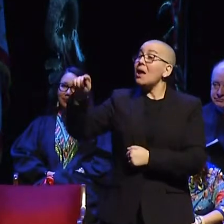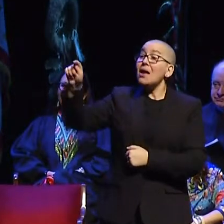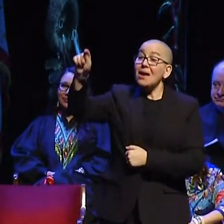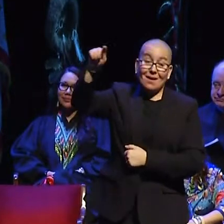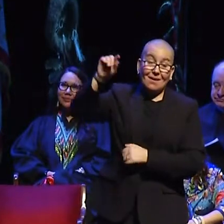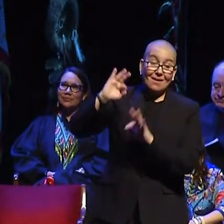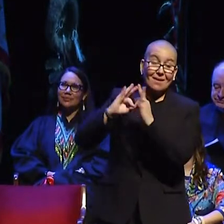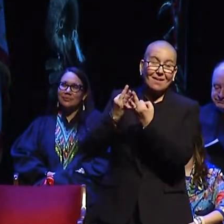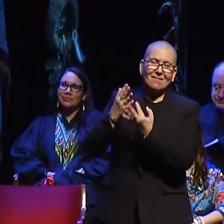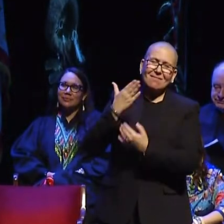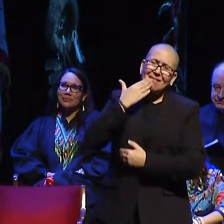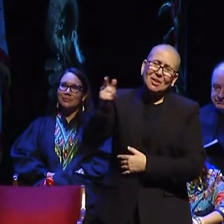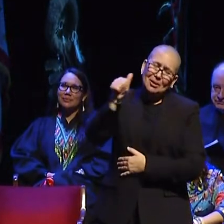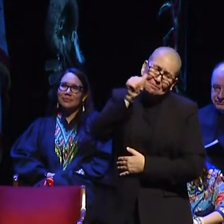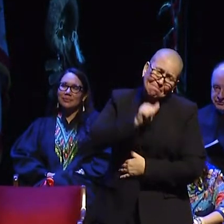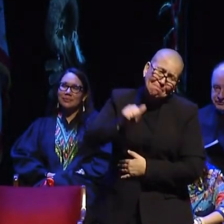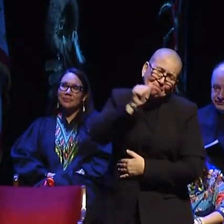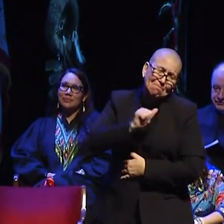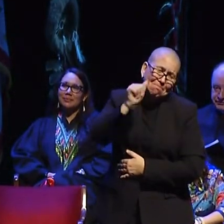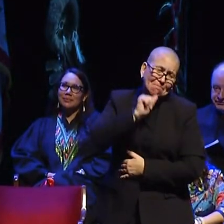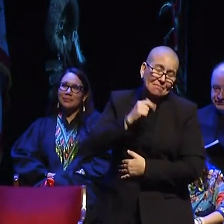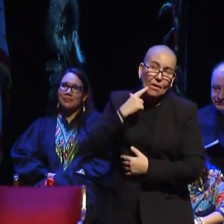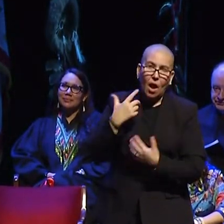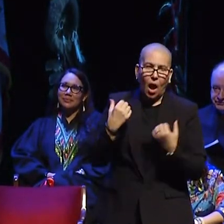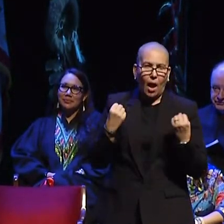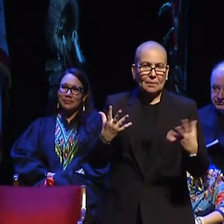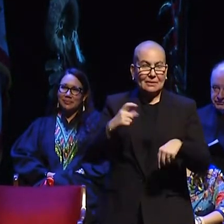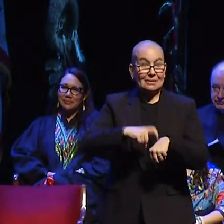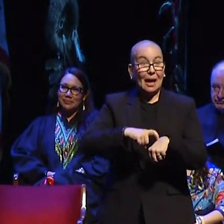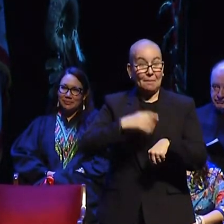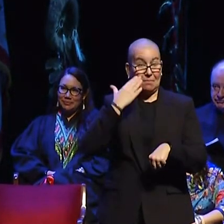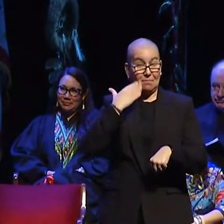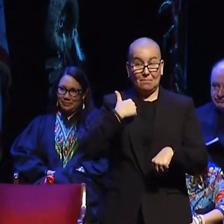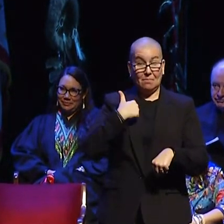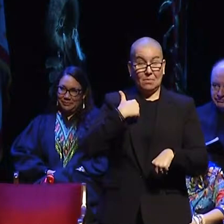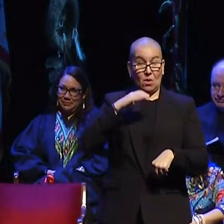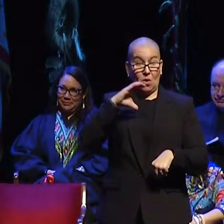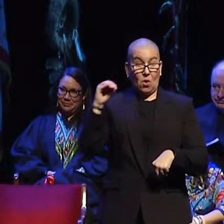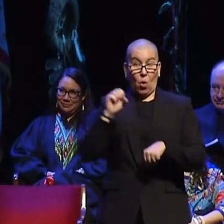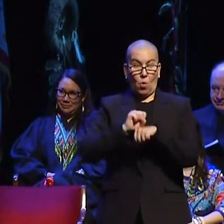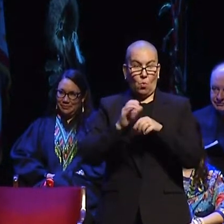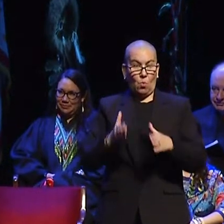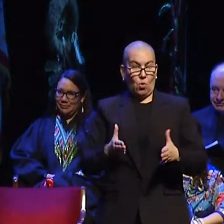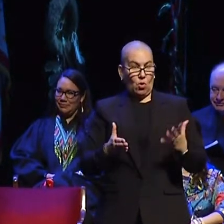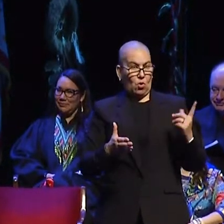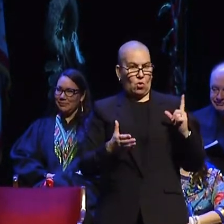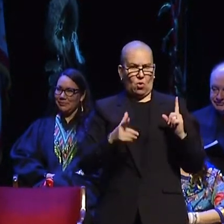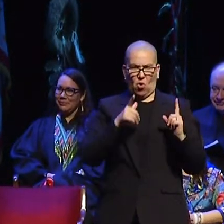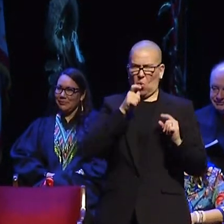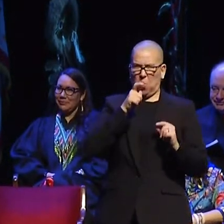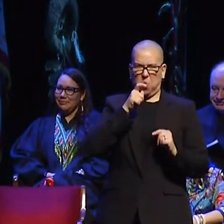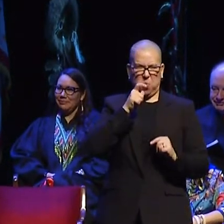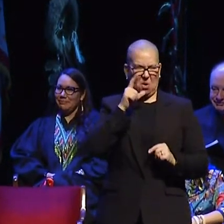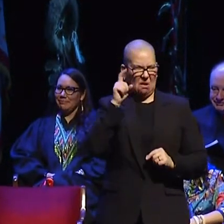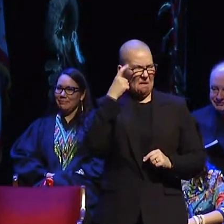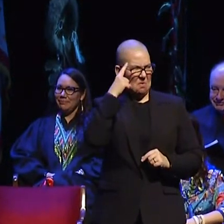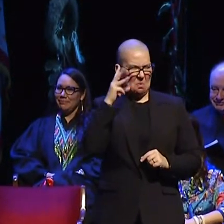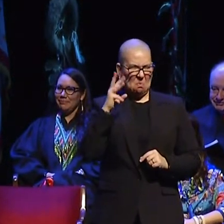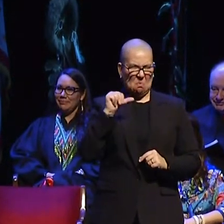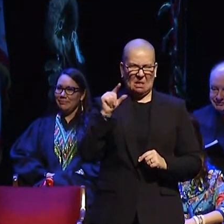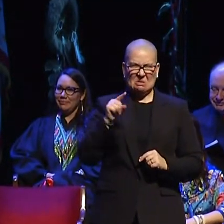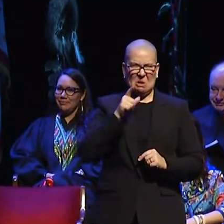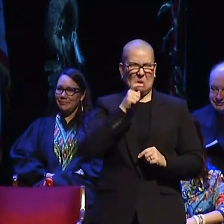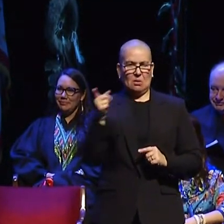Just imagine the number of times their coworkers don't know who they're related to and have to hear those conversations. So I want to thank you all for